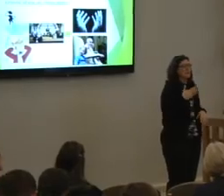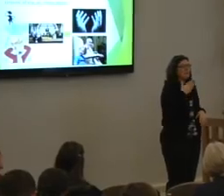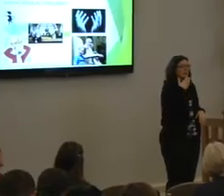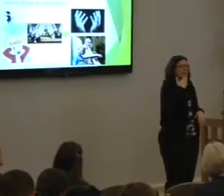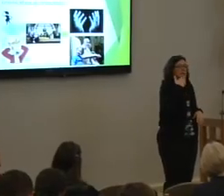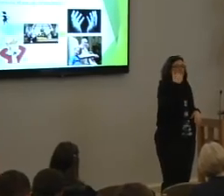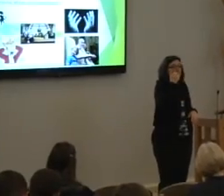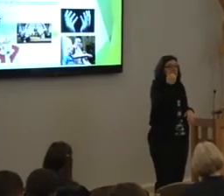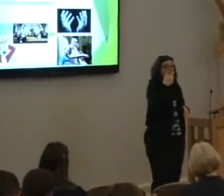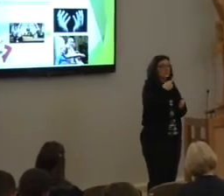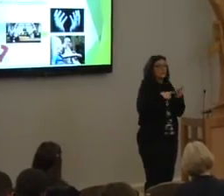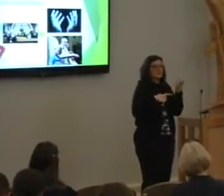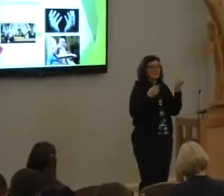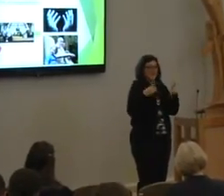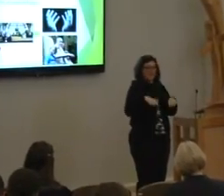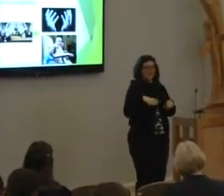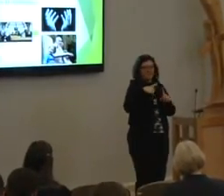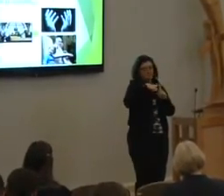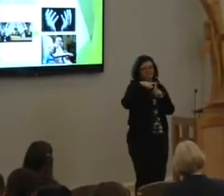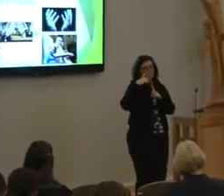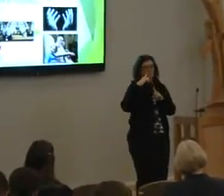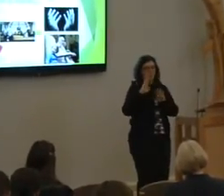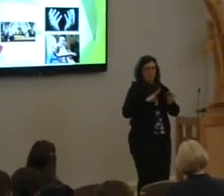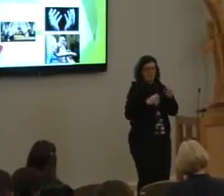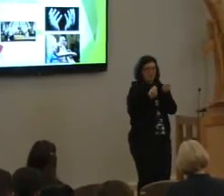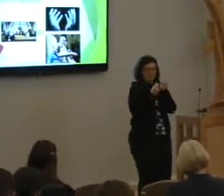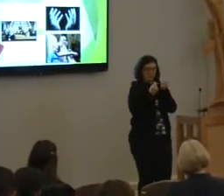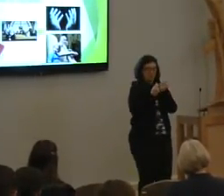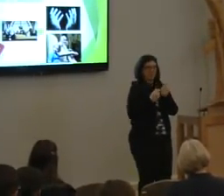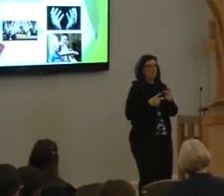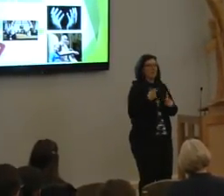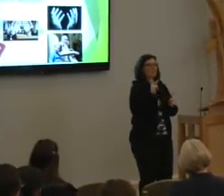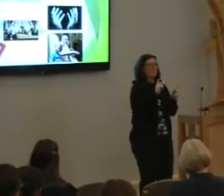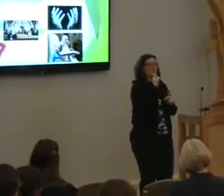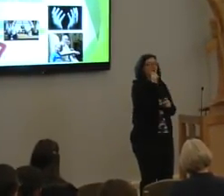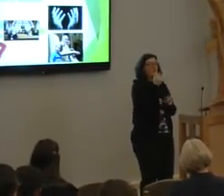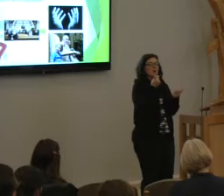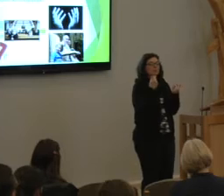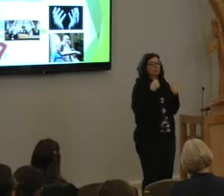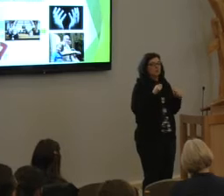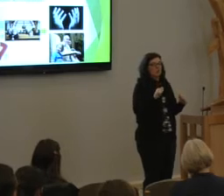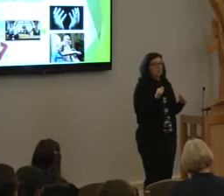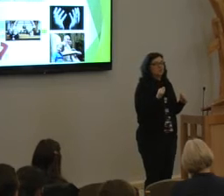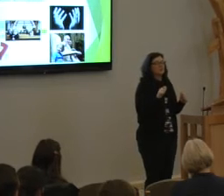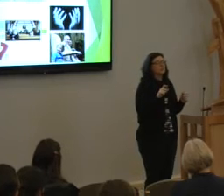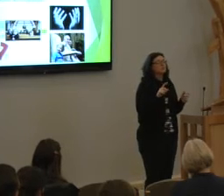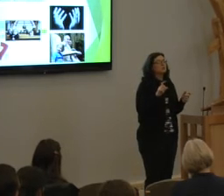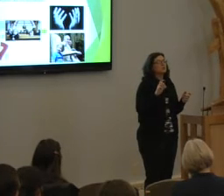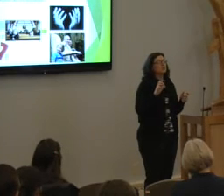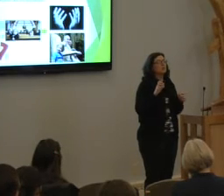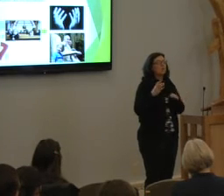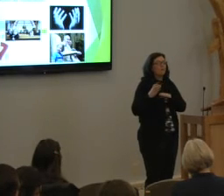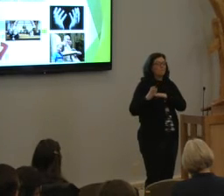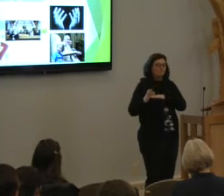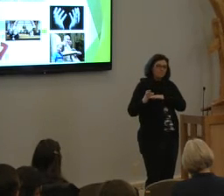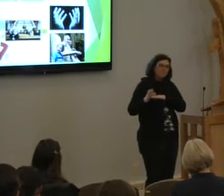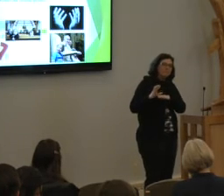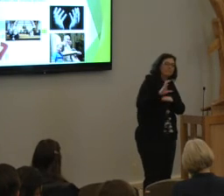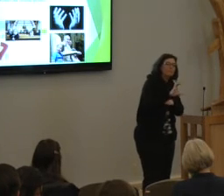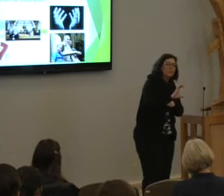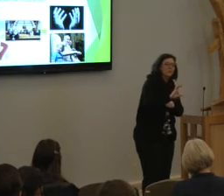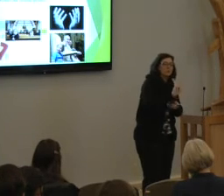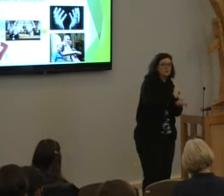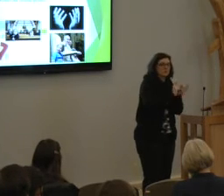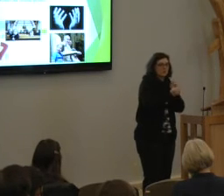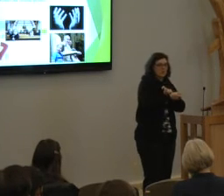in behavioral supports these days, people are not trying to modify and force change people's